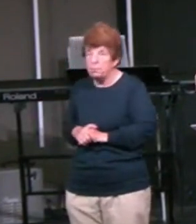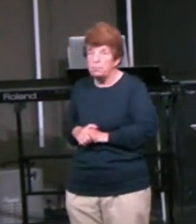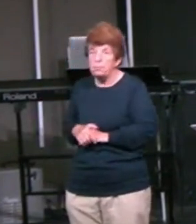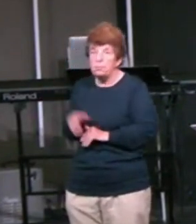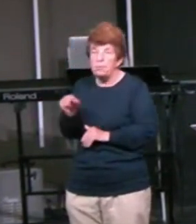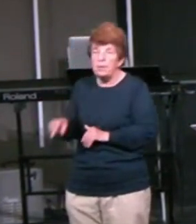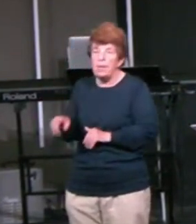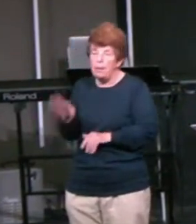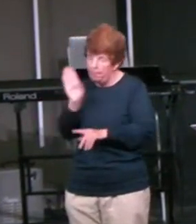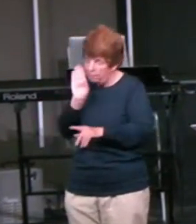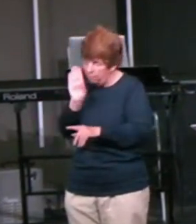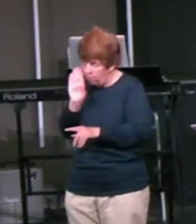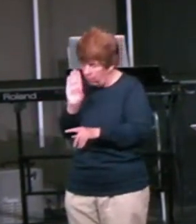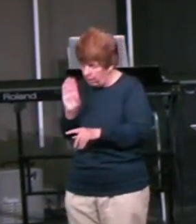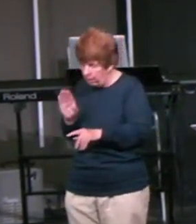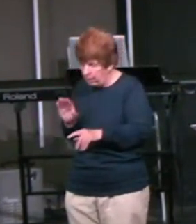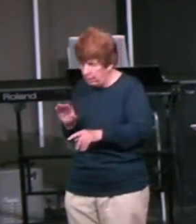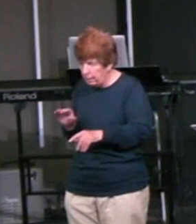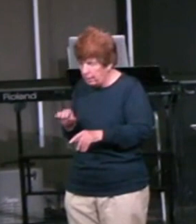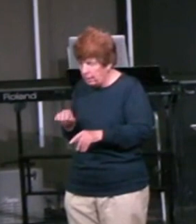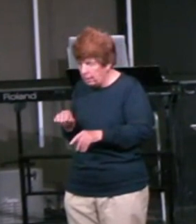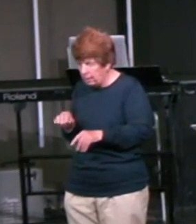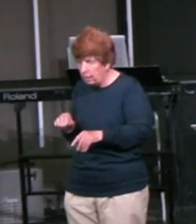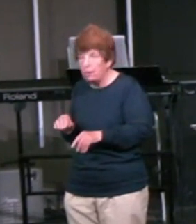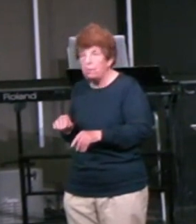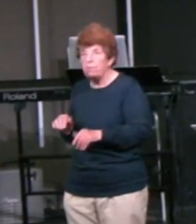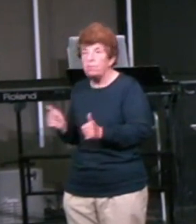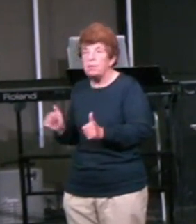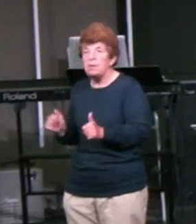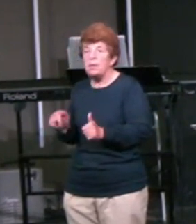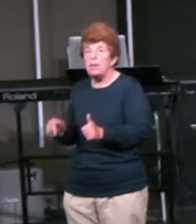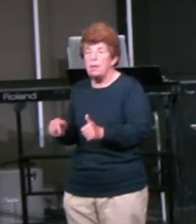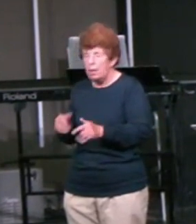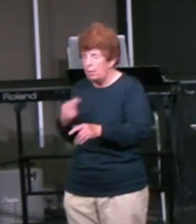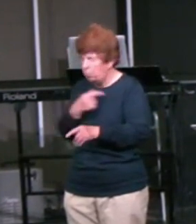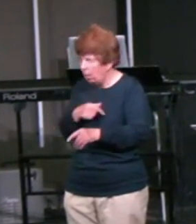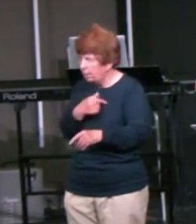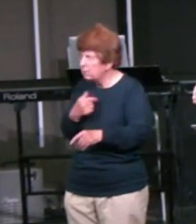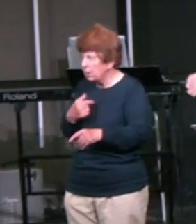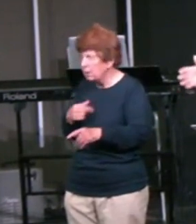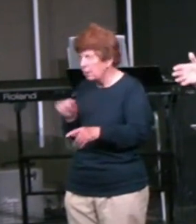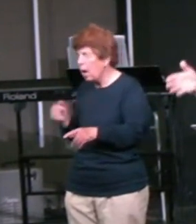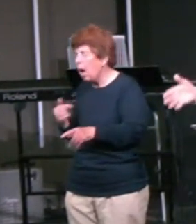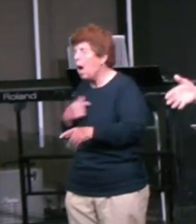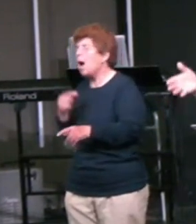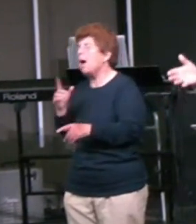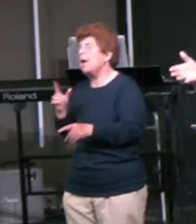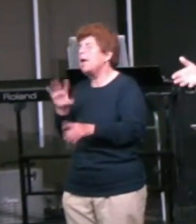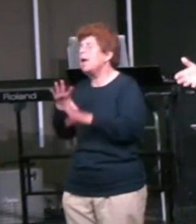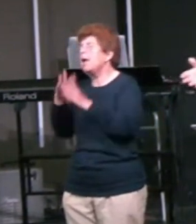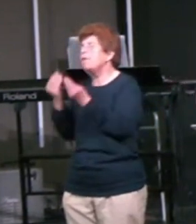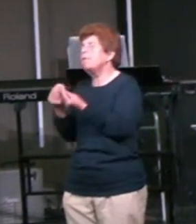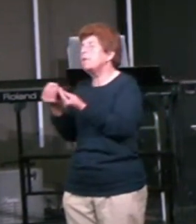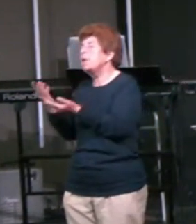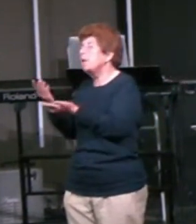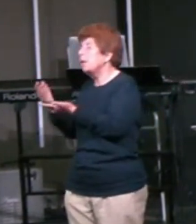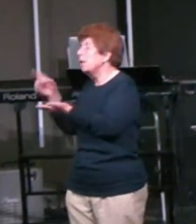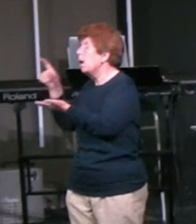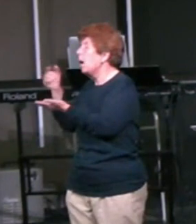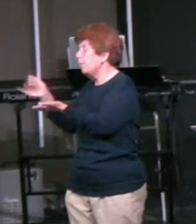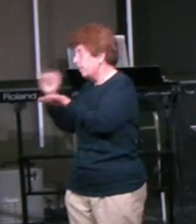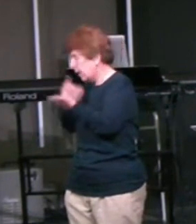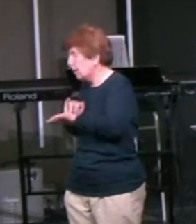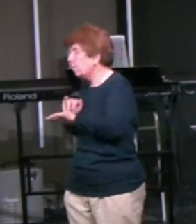And there, before he left that place, he promised to give the Lord one-tenth of everything that he ever